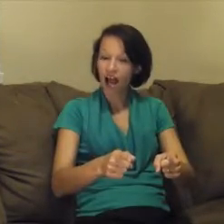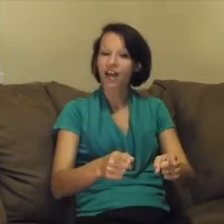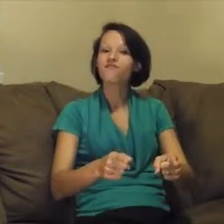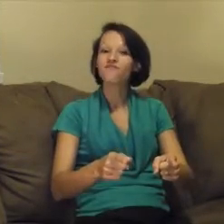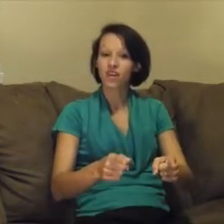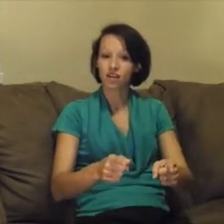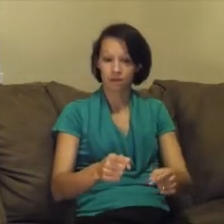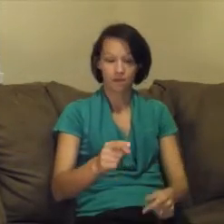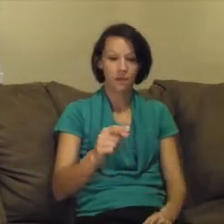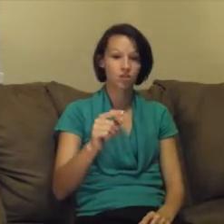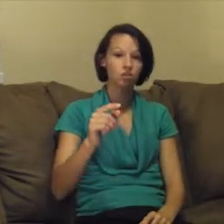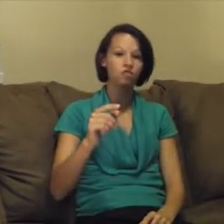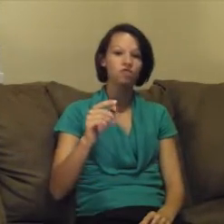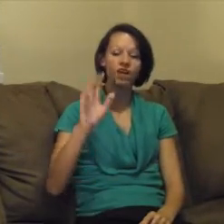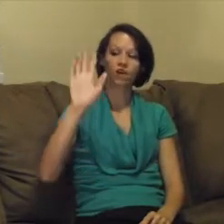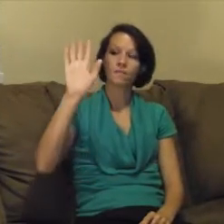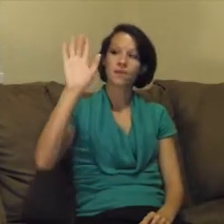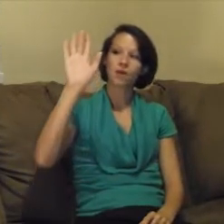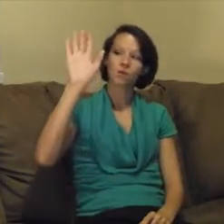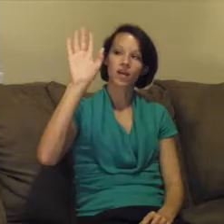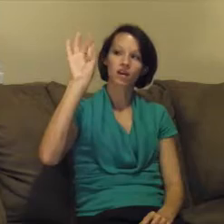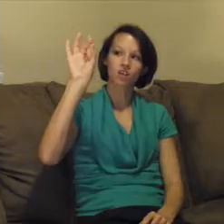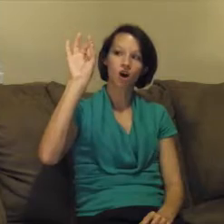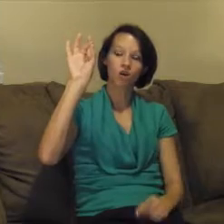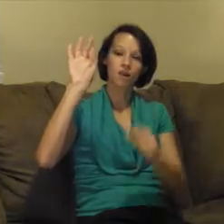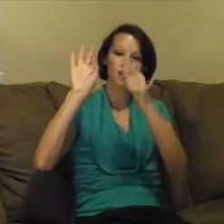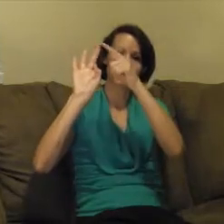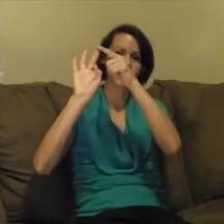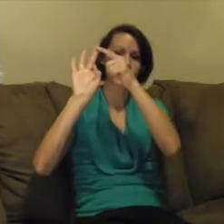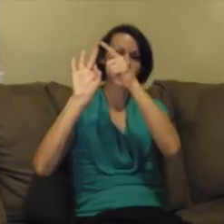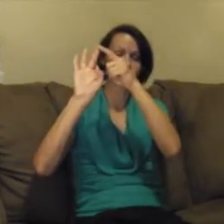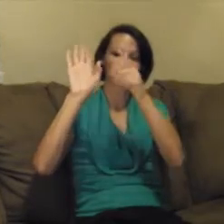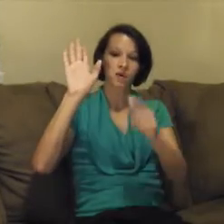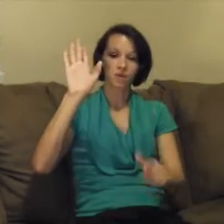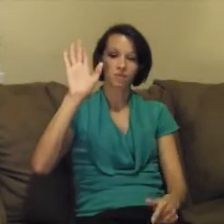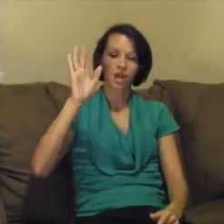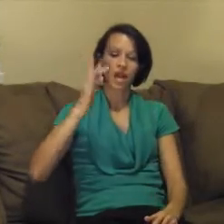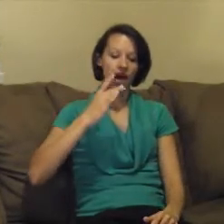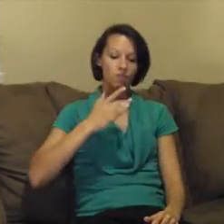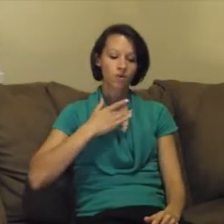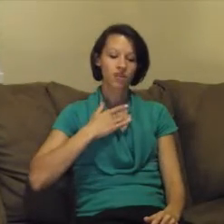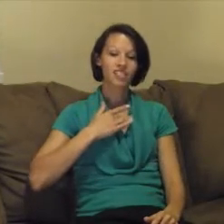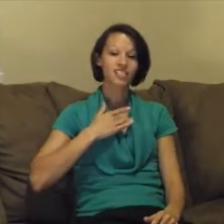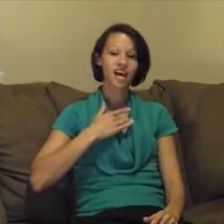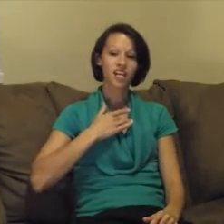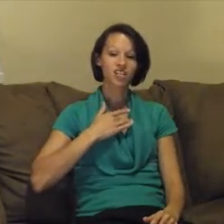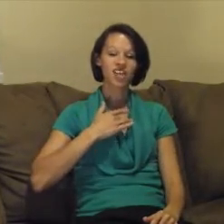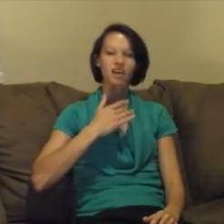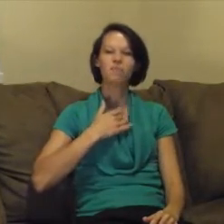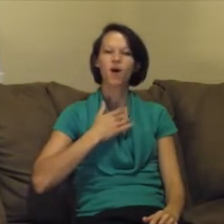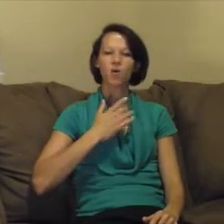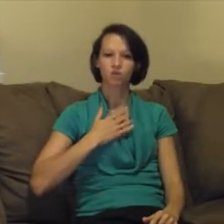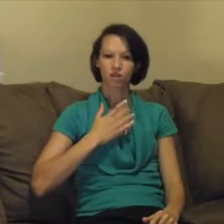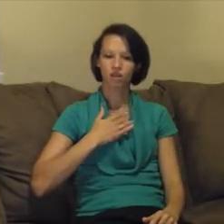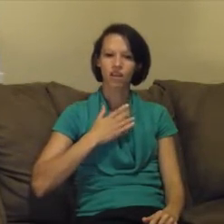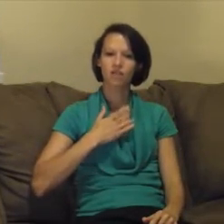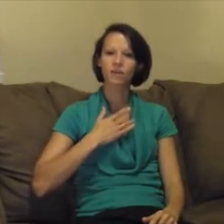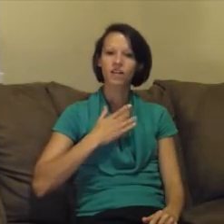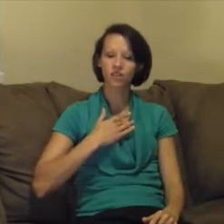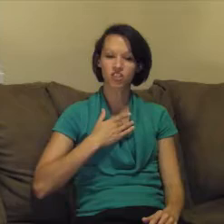I feel. Now to do feel, we get our tall man finger here in the middle. And we're going to touch that bone in the middle of your